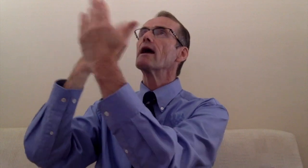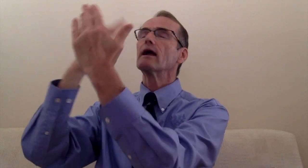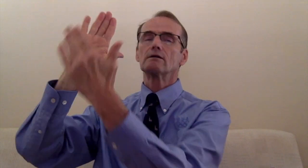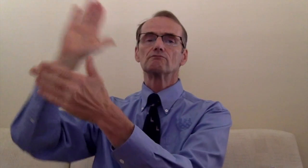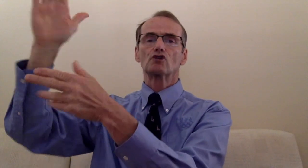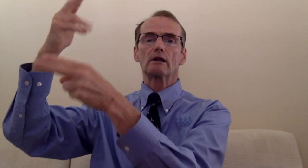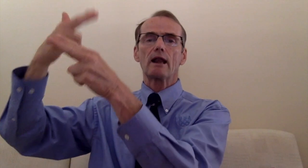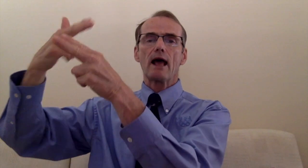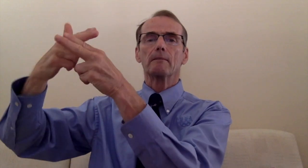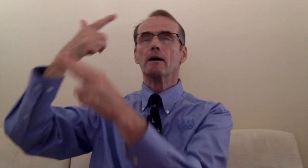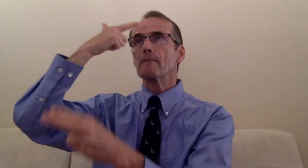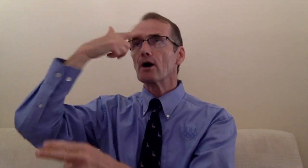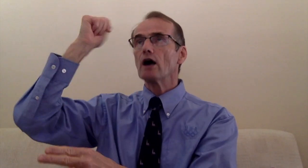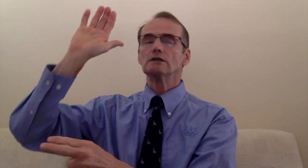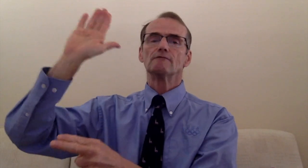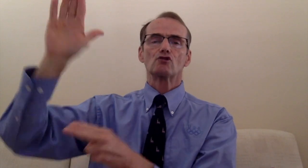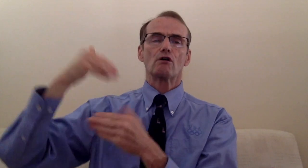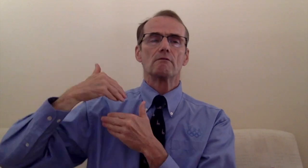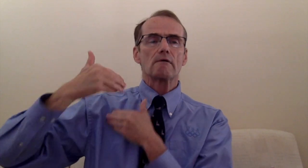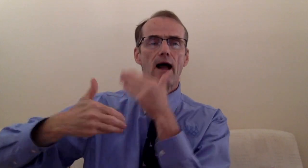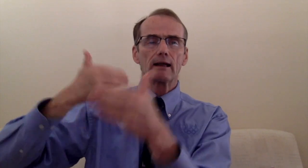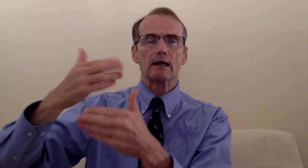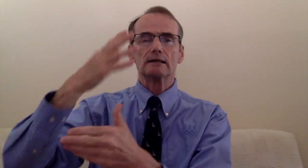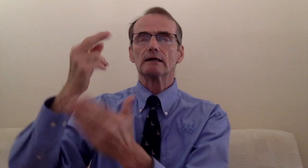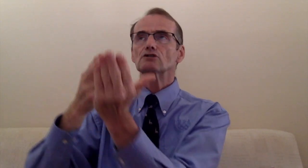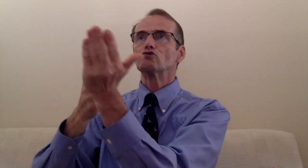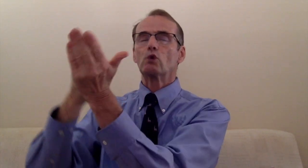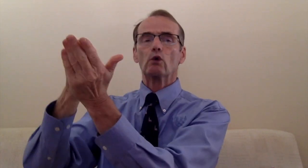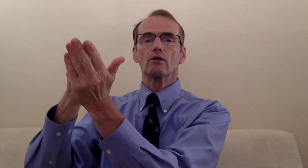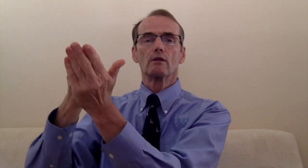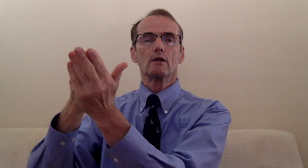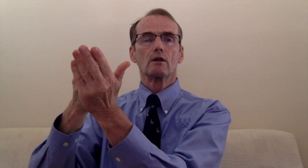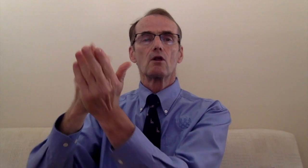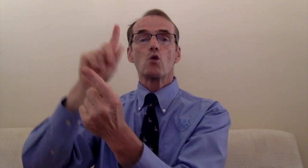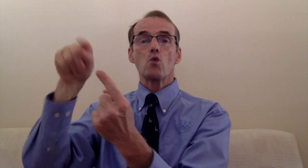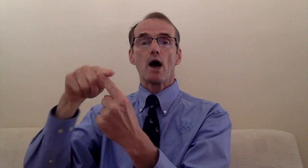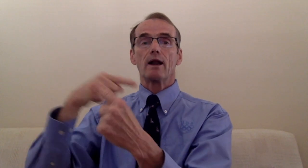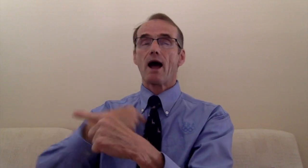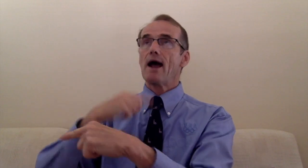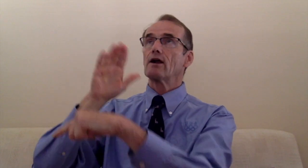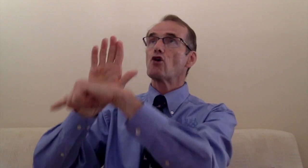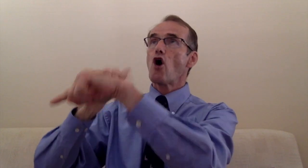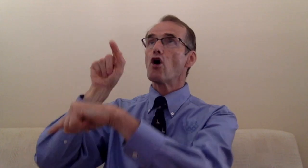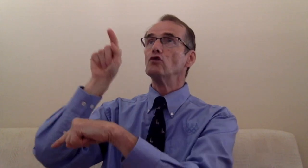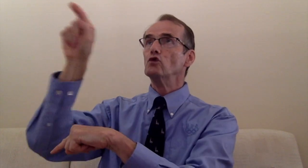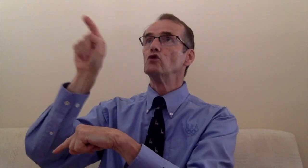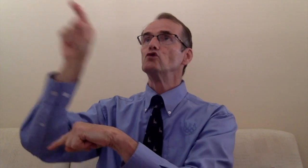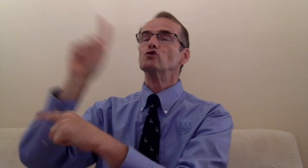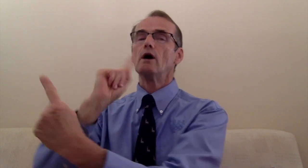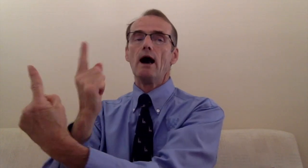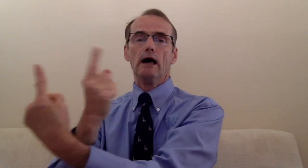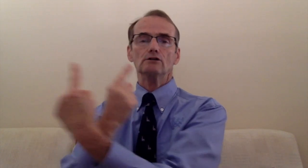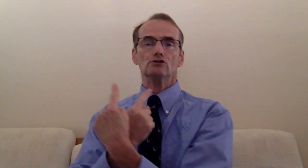I will give thanks to your name because of your kindness and your truth. When I